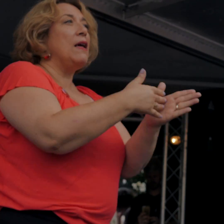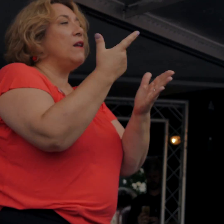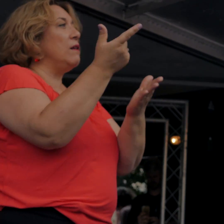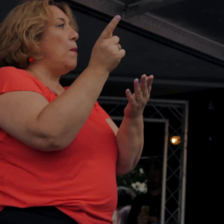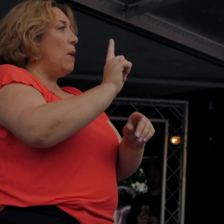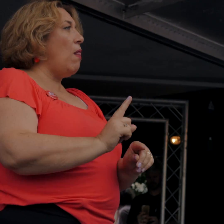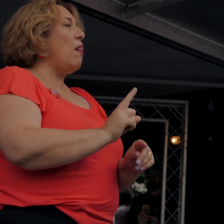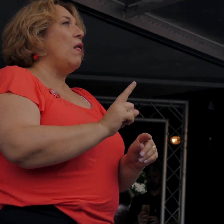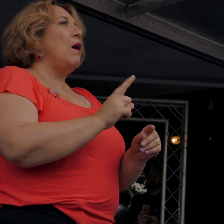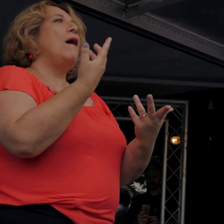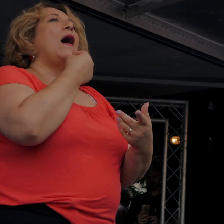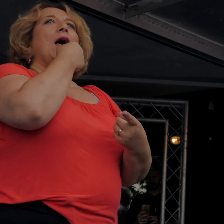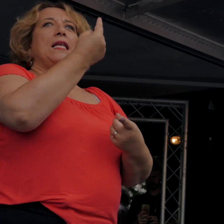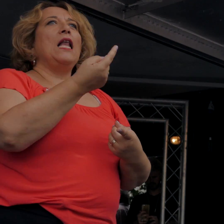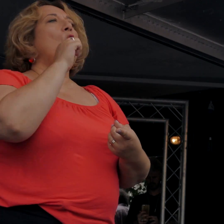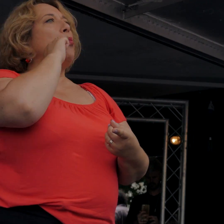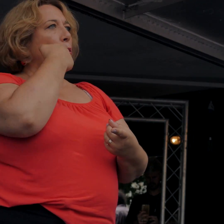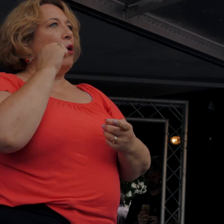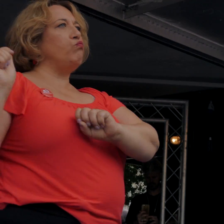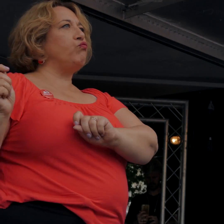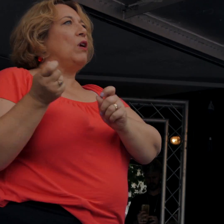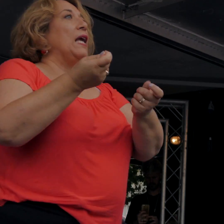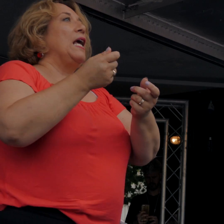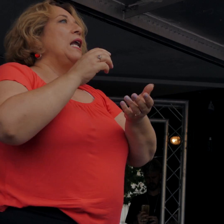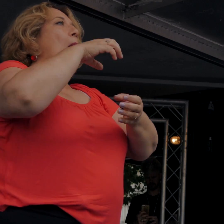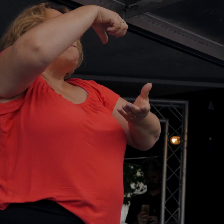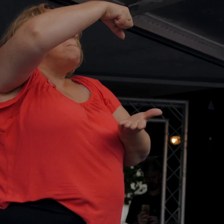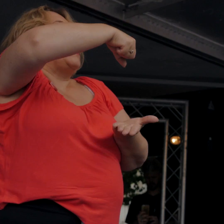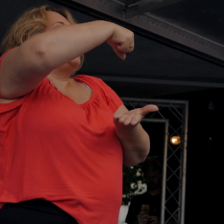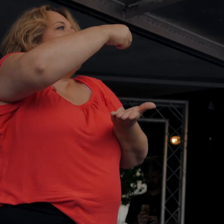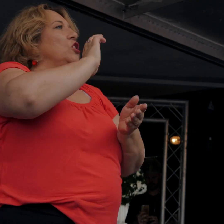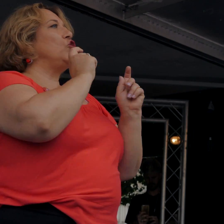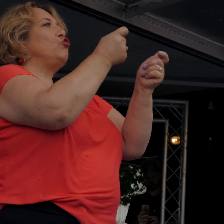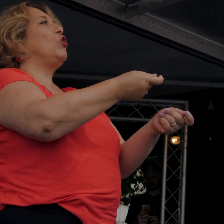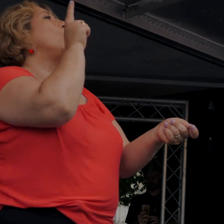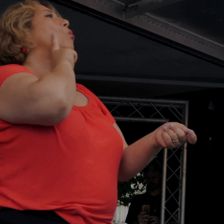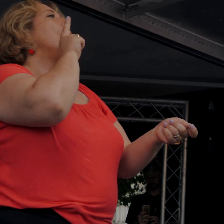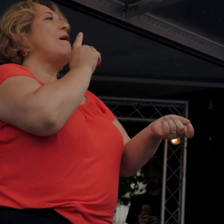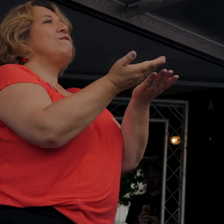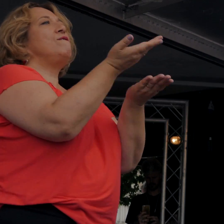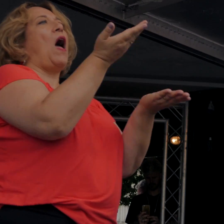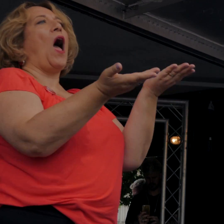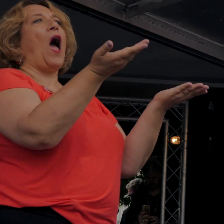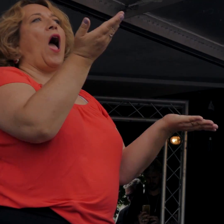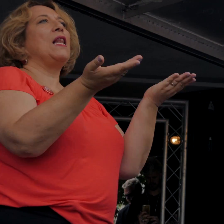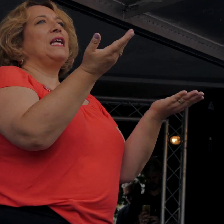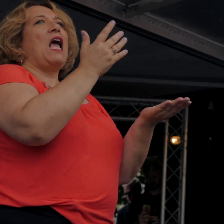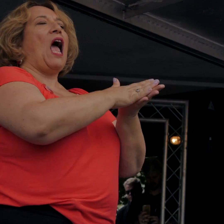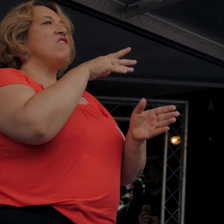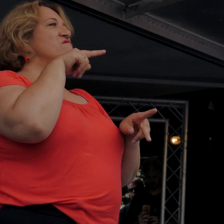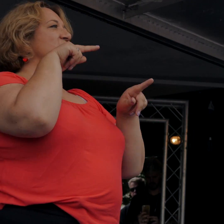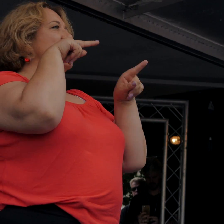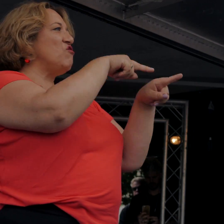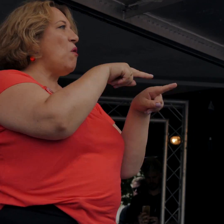I tell you, we'll introduce budgets which treat women fairly, redress the discrimination that they've suffered, and